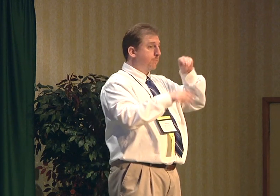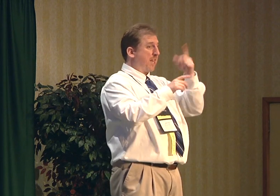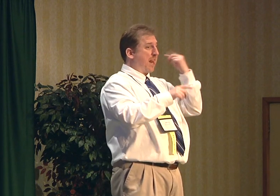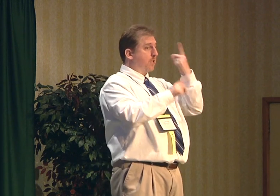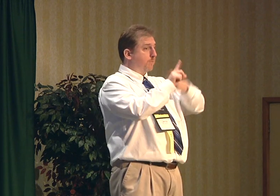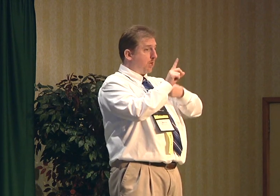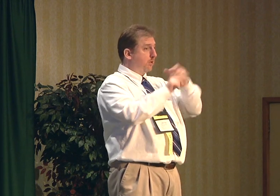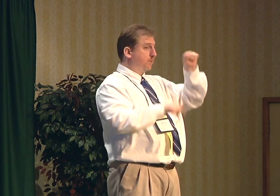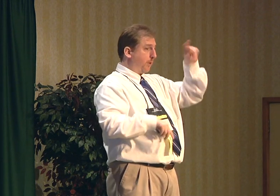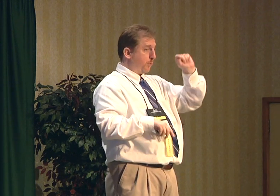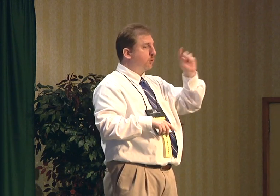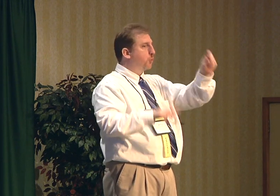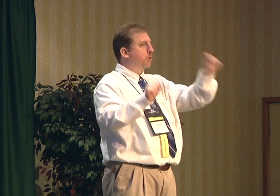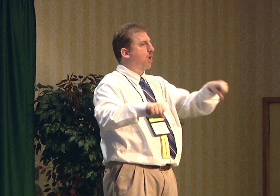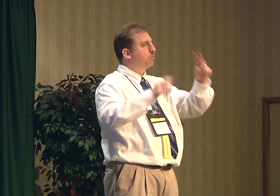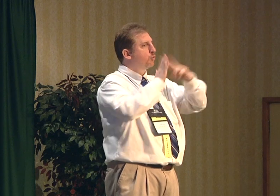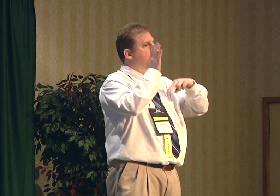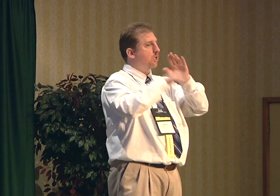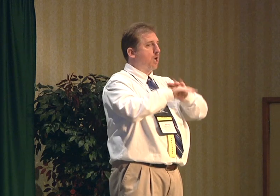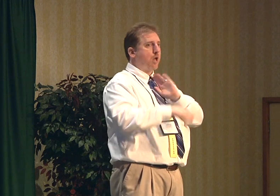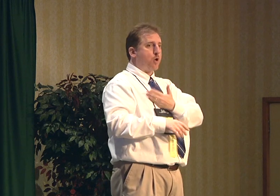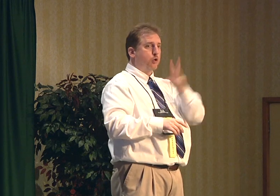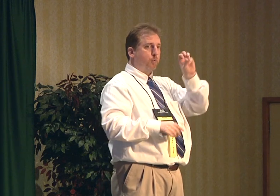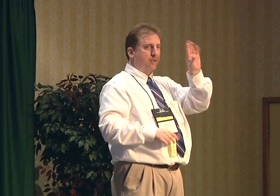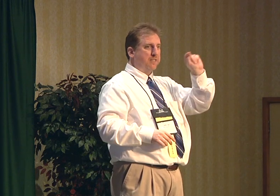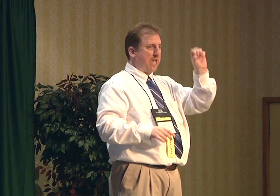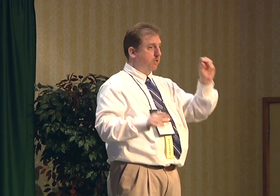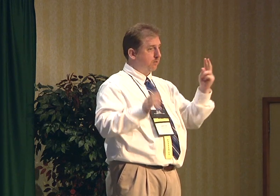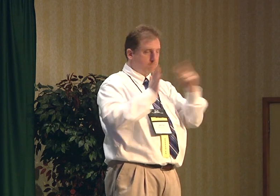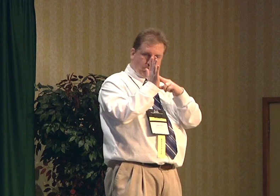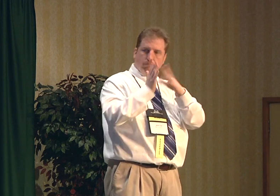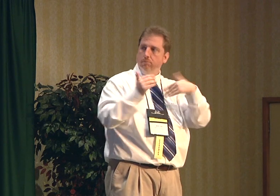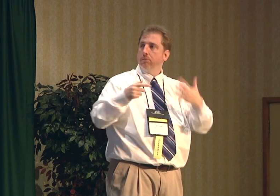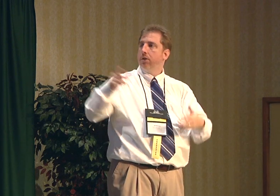So there's a document on the results of the poll from last month, and you can see that on our website.